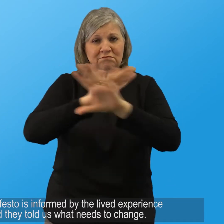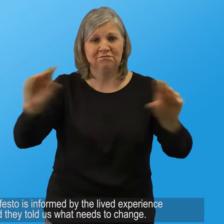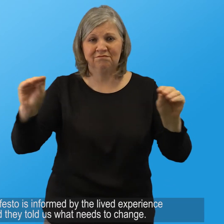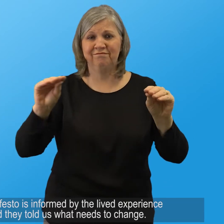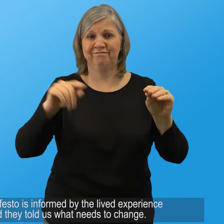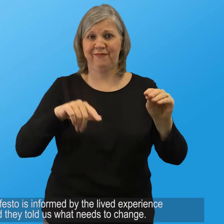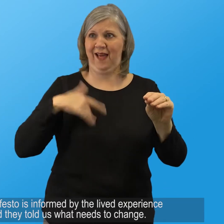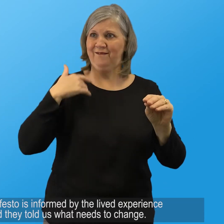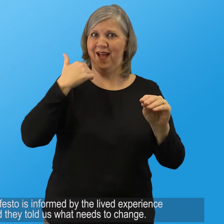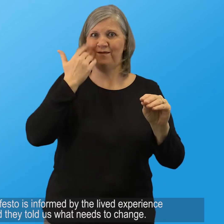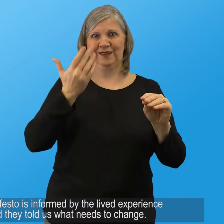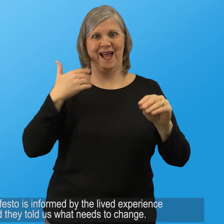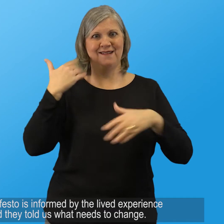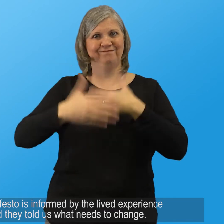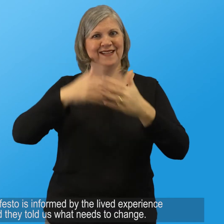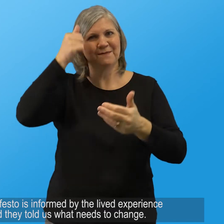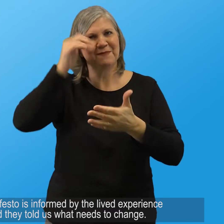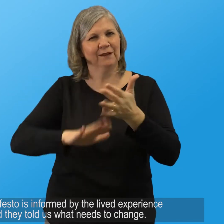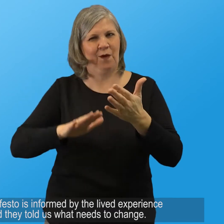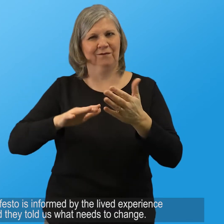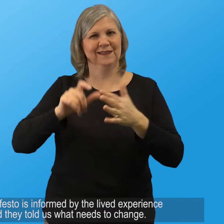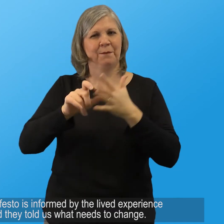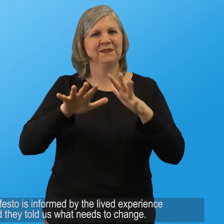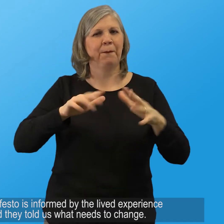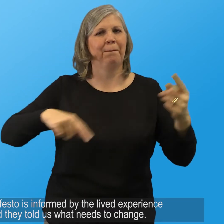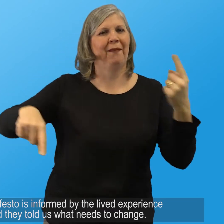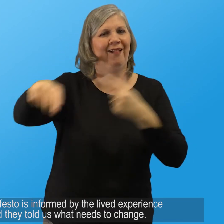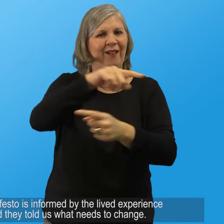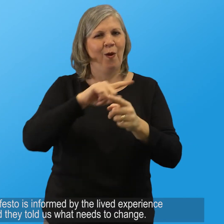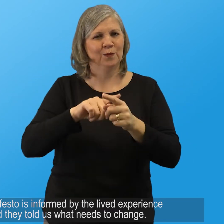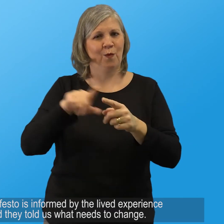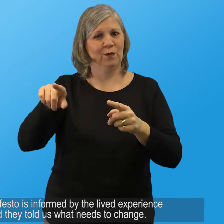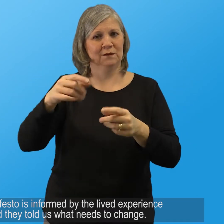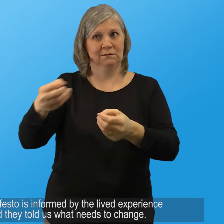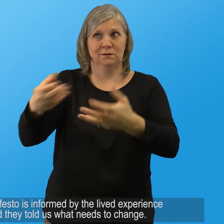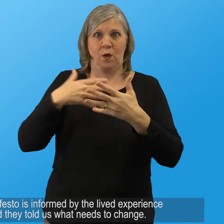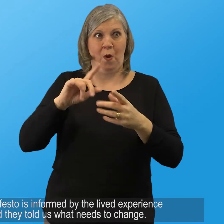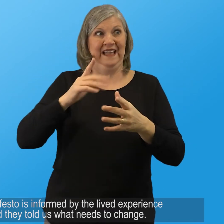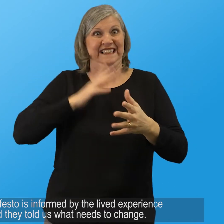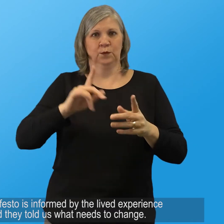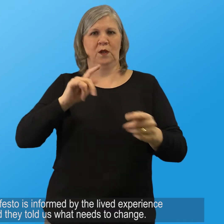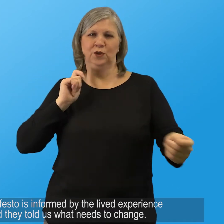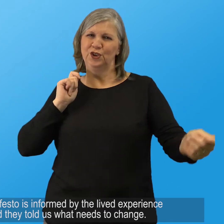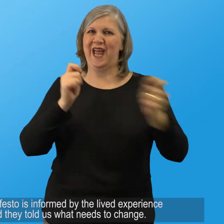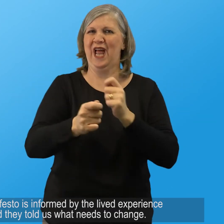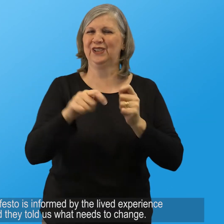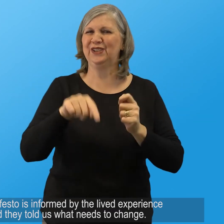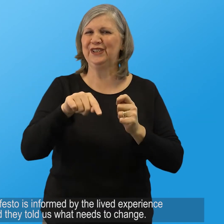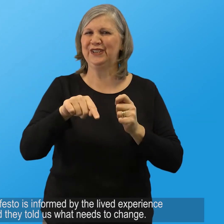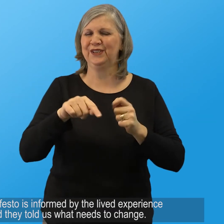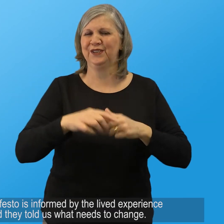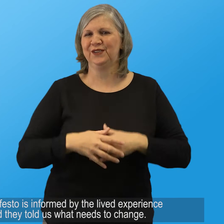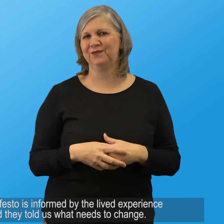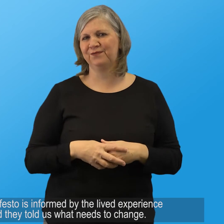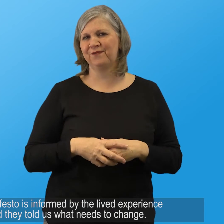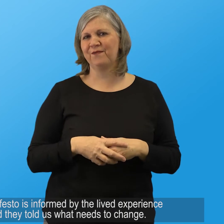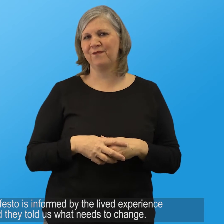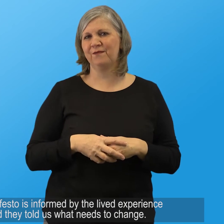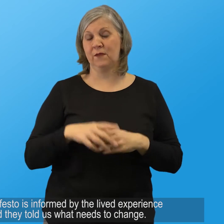Inclusion Scotland's manifesto is informed by the lived experience of disabled people, and they told us what needs to change.